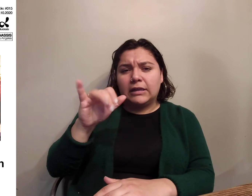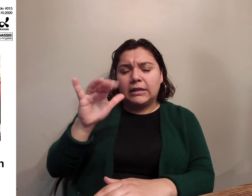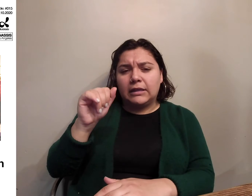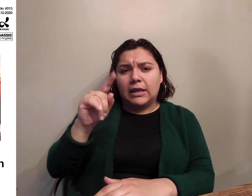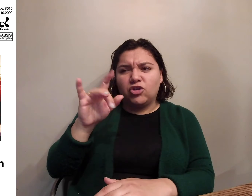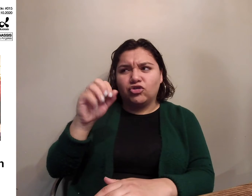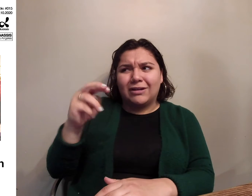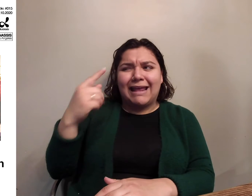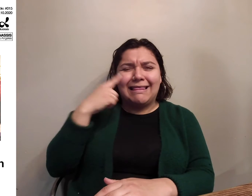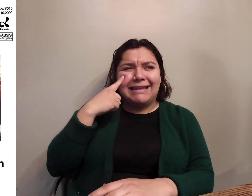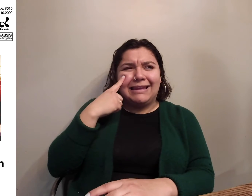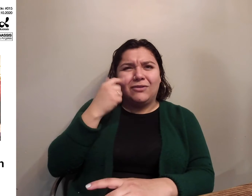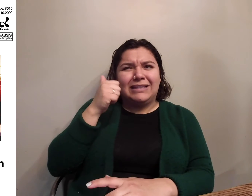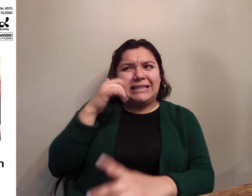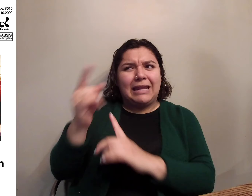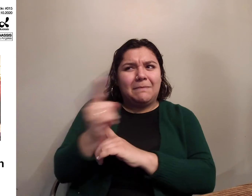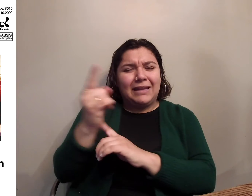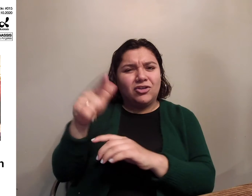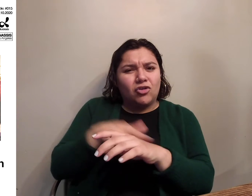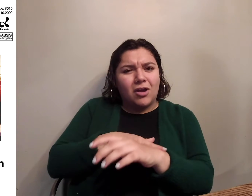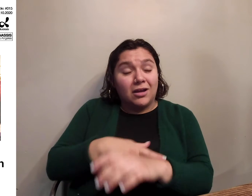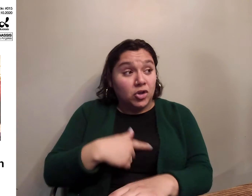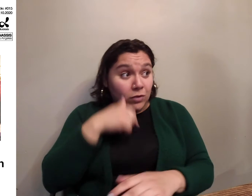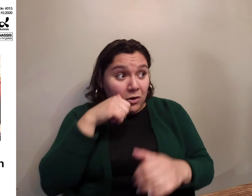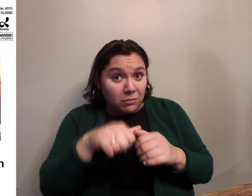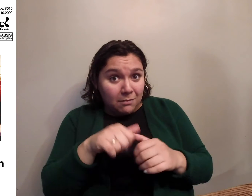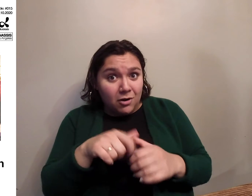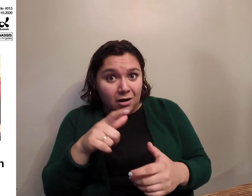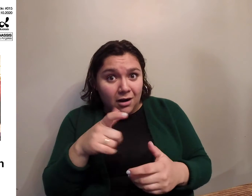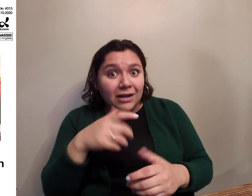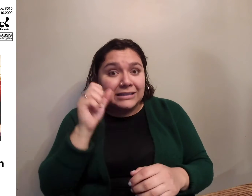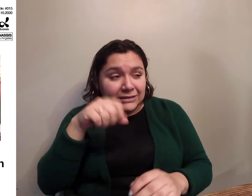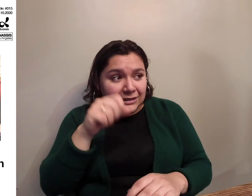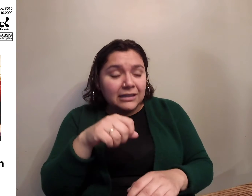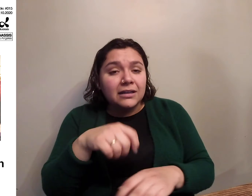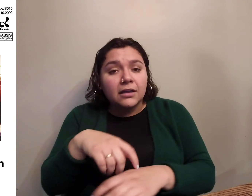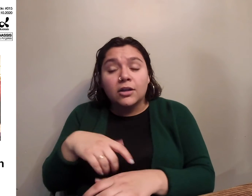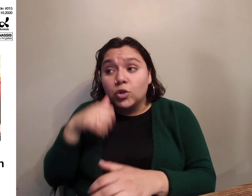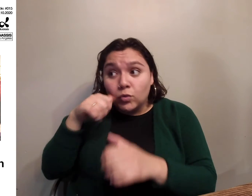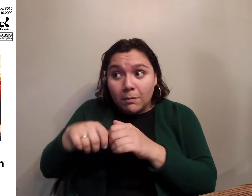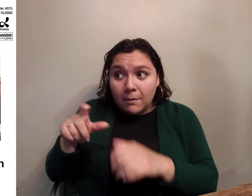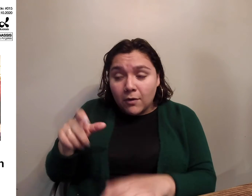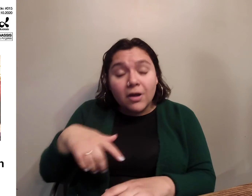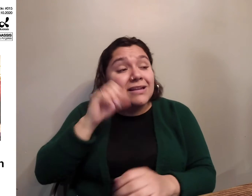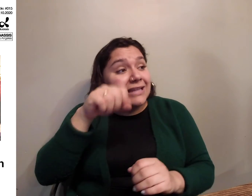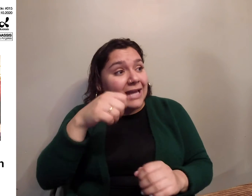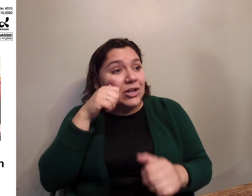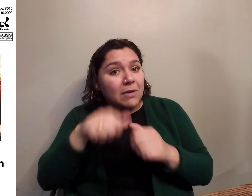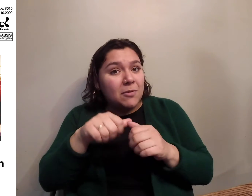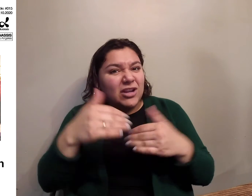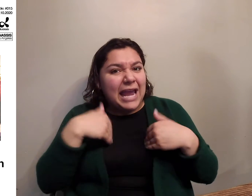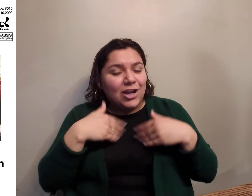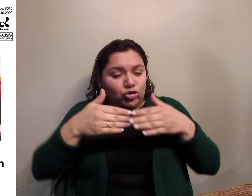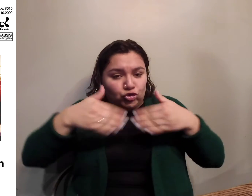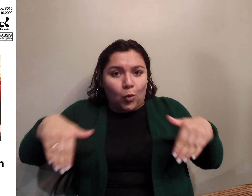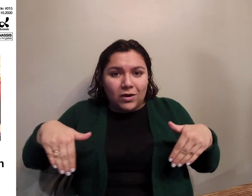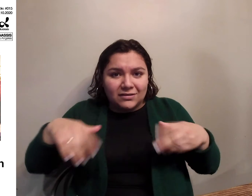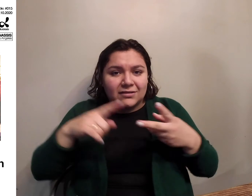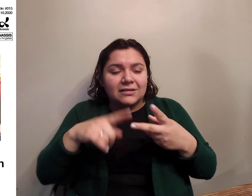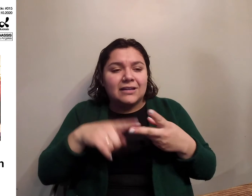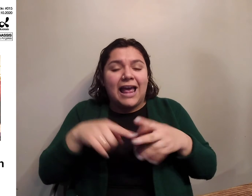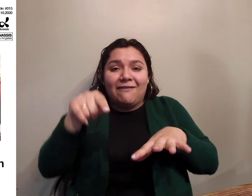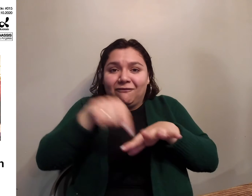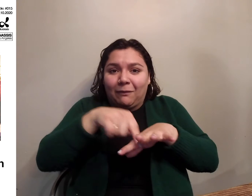minutes long? Do you remember that? Oh, do I remember it? I remember him coming in shorts and flip-flops,